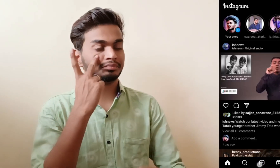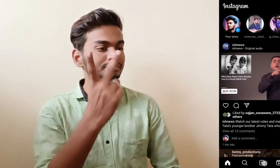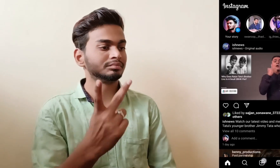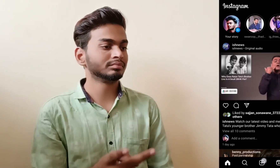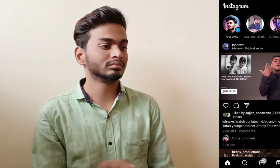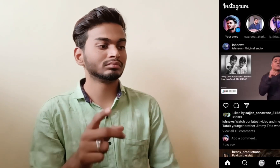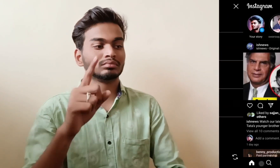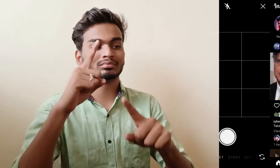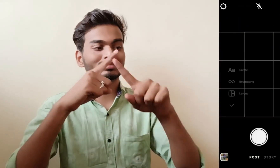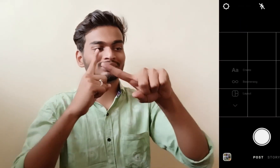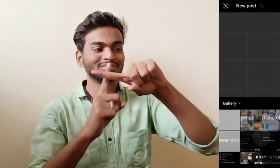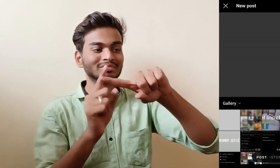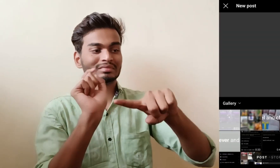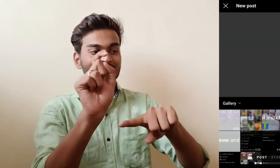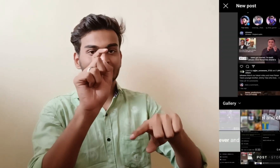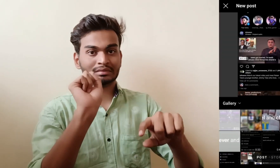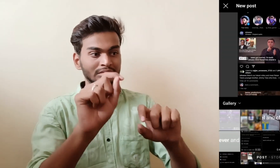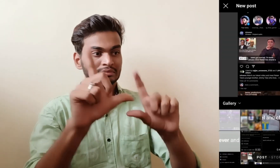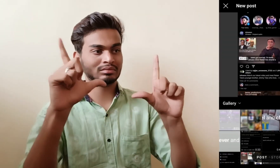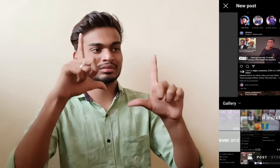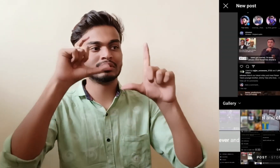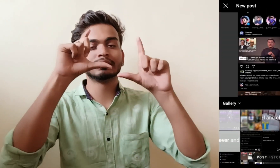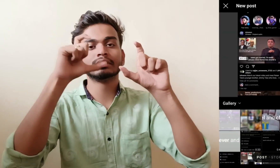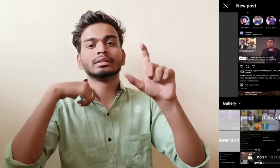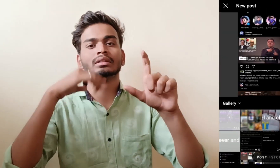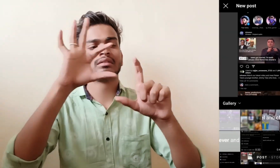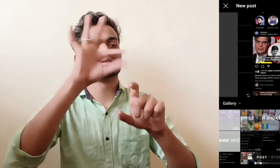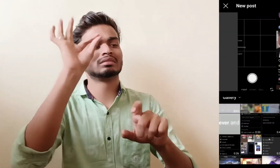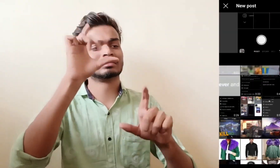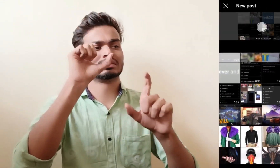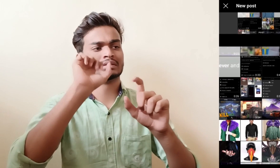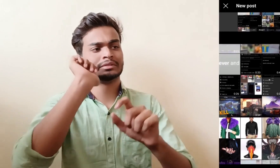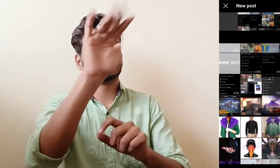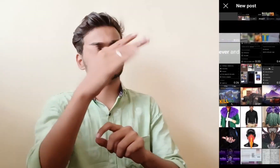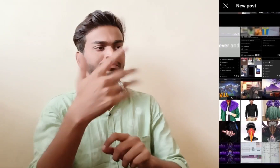after. First start you see your